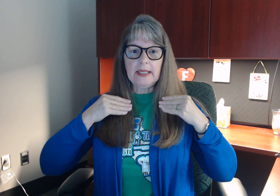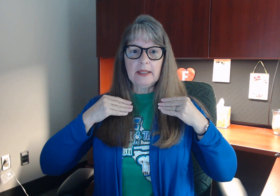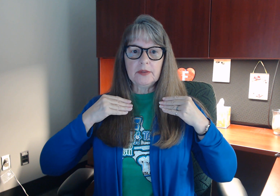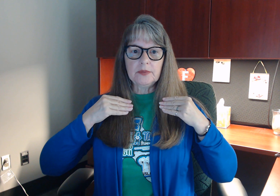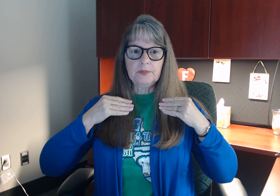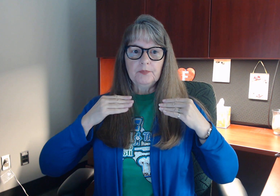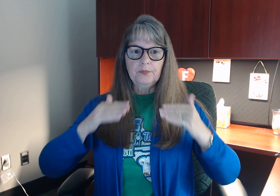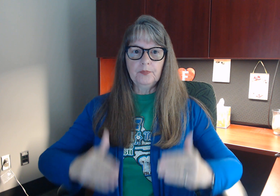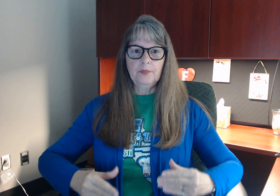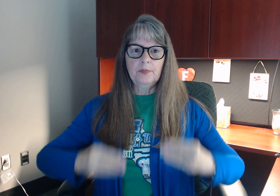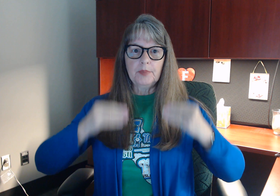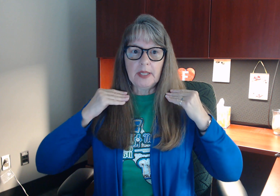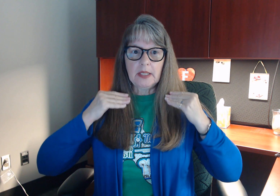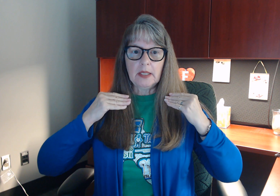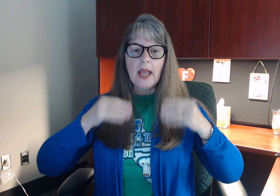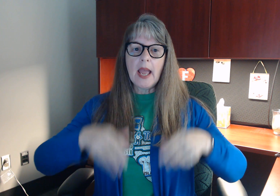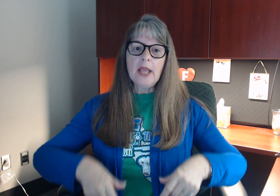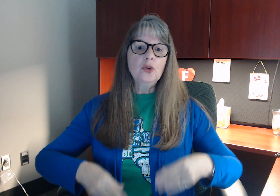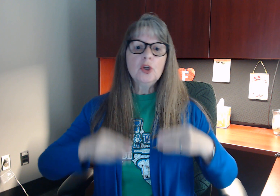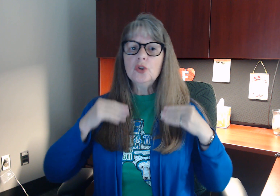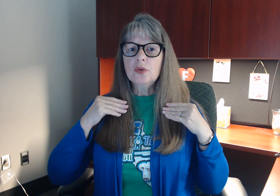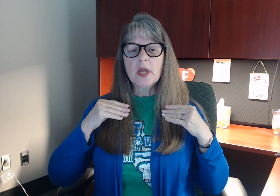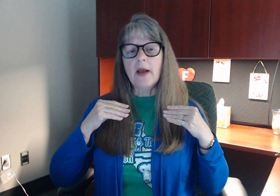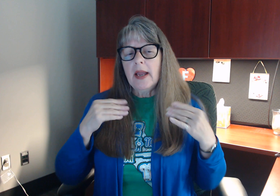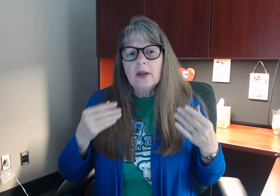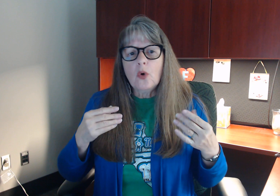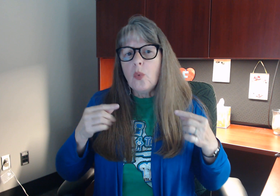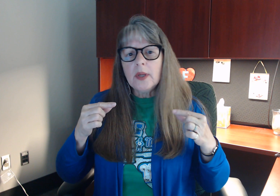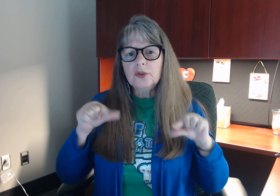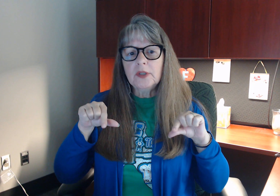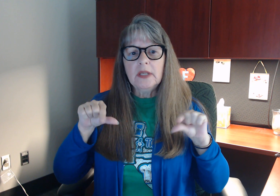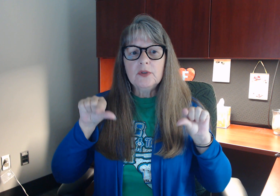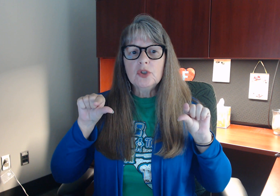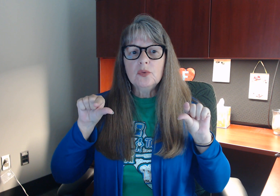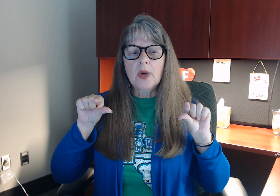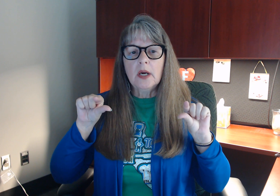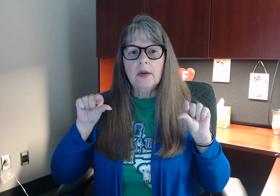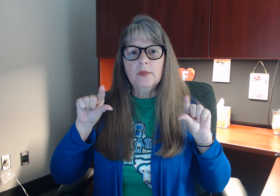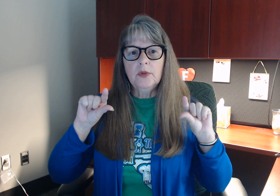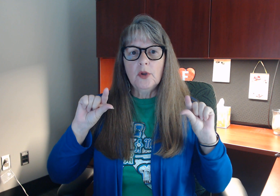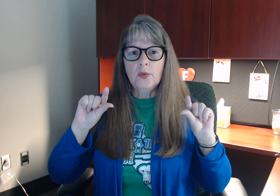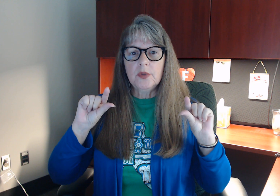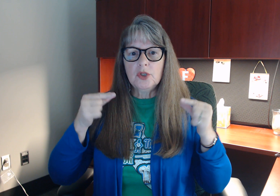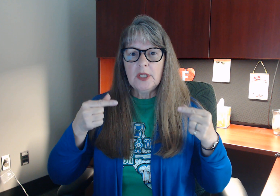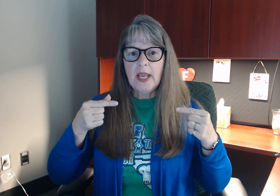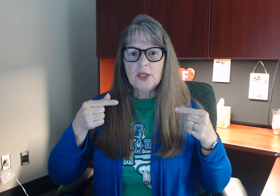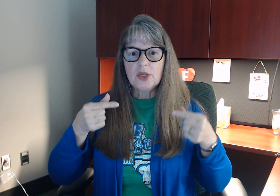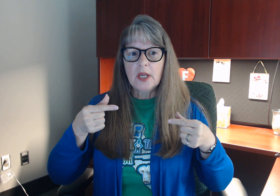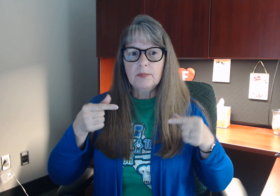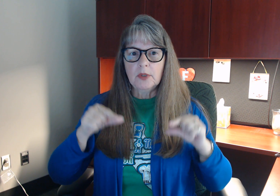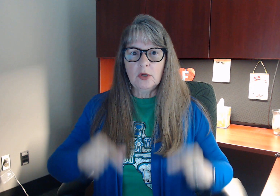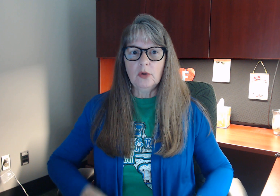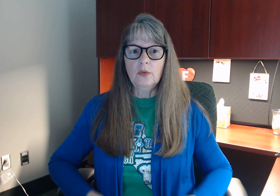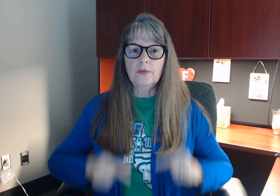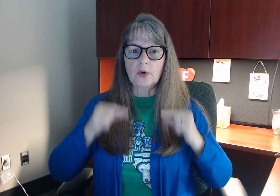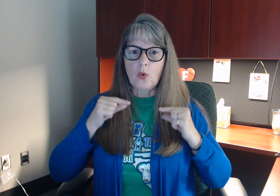Blanket. Blanket. And you can do the quilt. You can even do, the G hand shape, the Q for